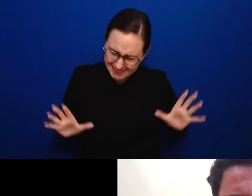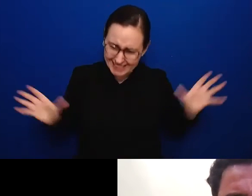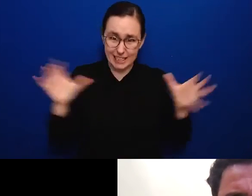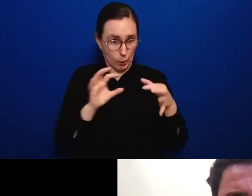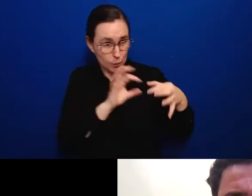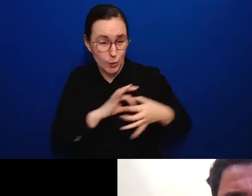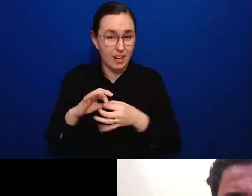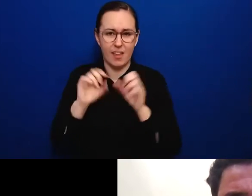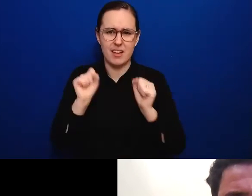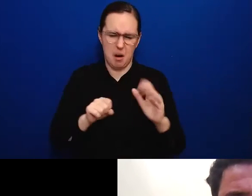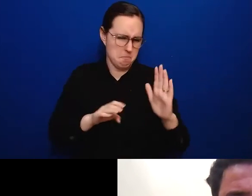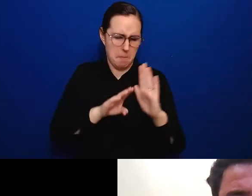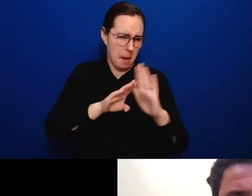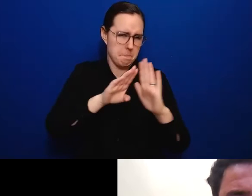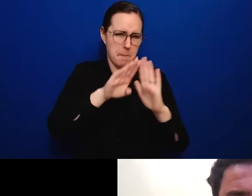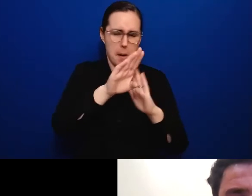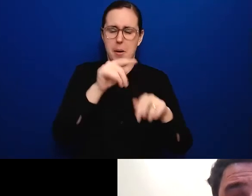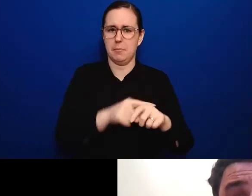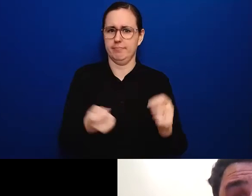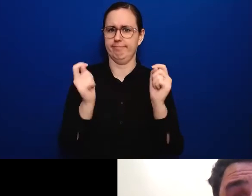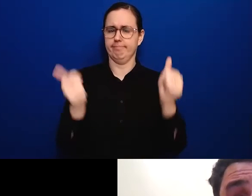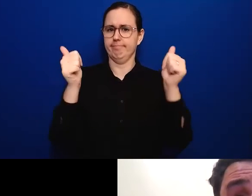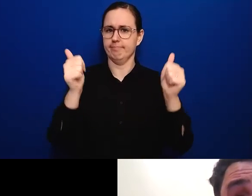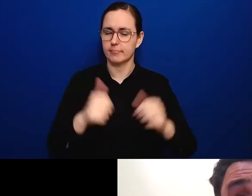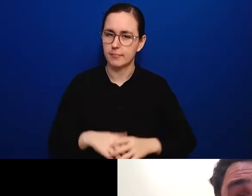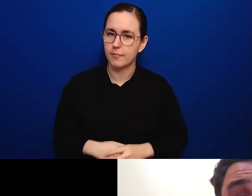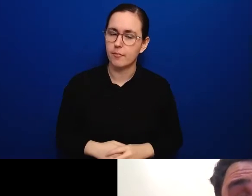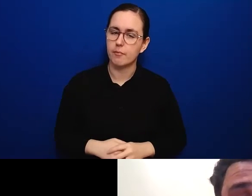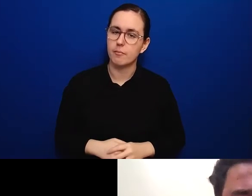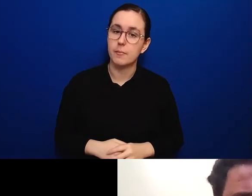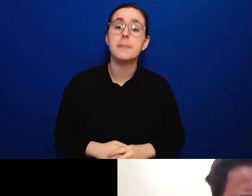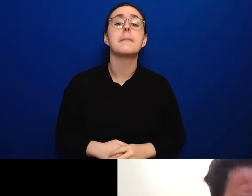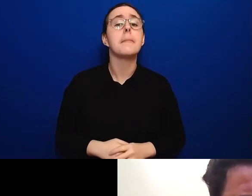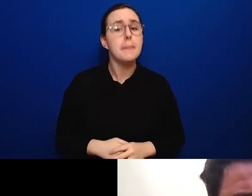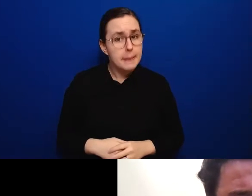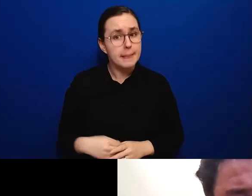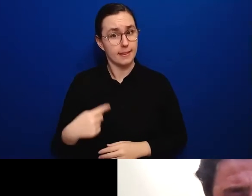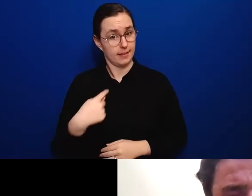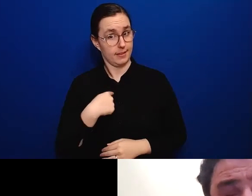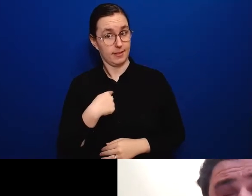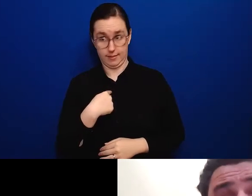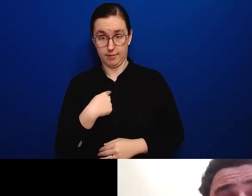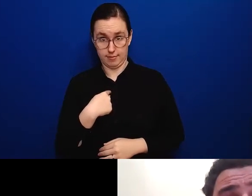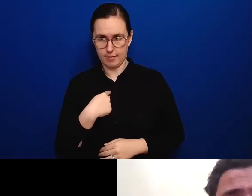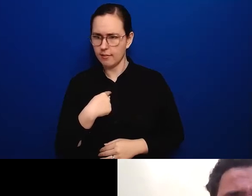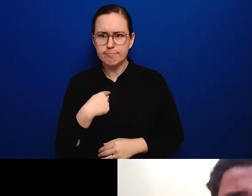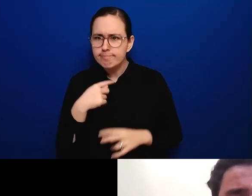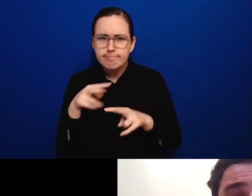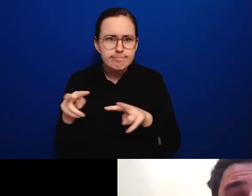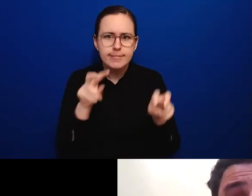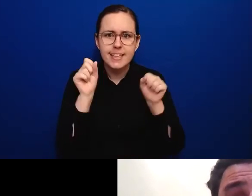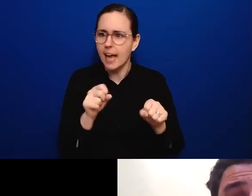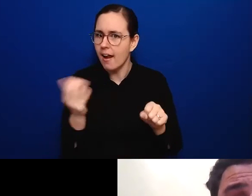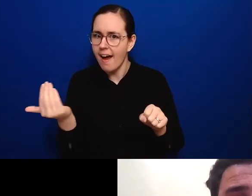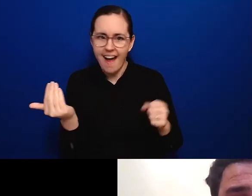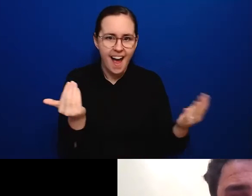able to involve the different organizations of persons with disabilities in different processes. For example, such as disability right